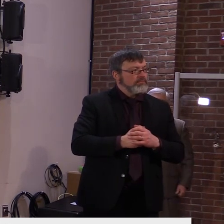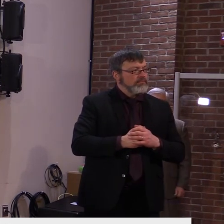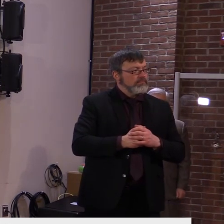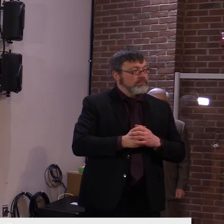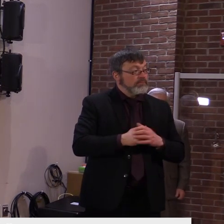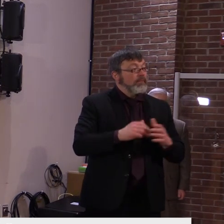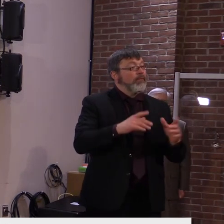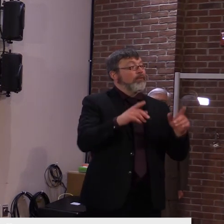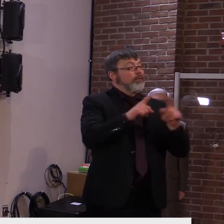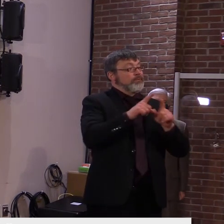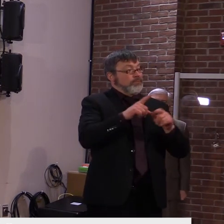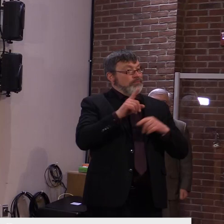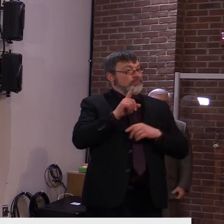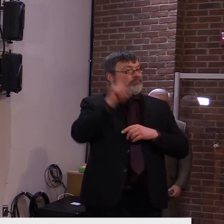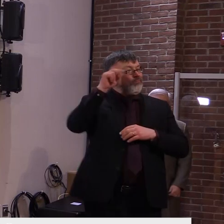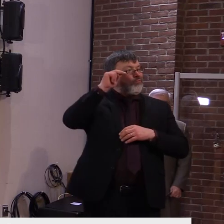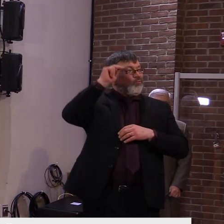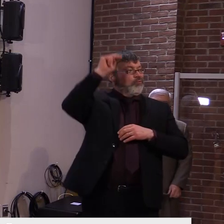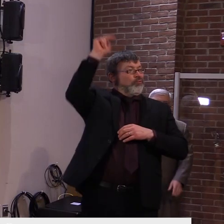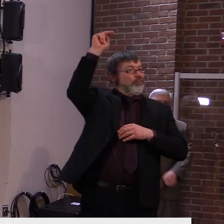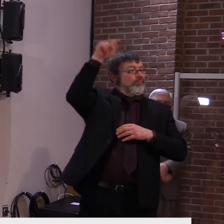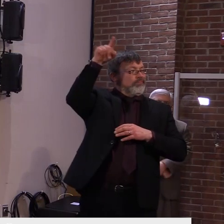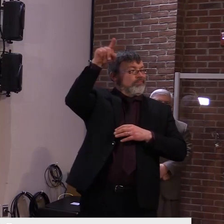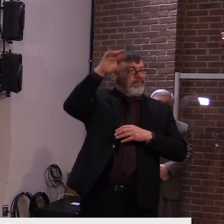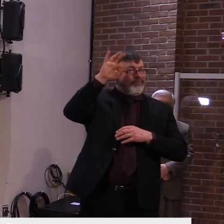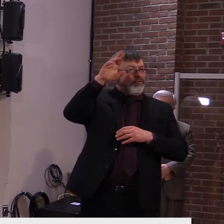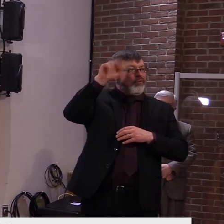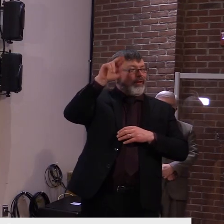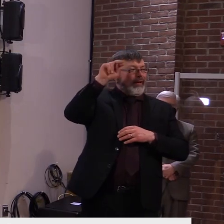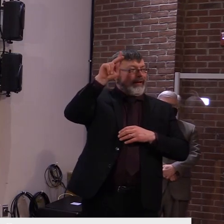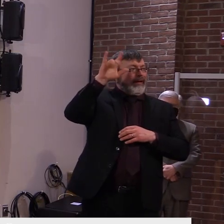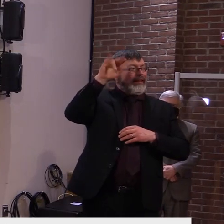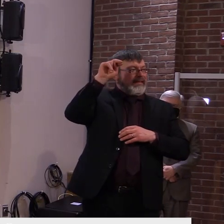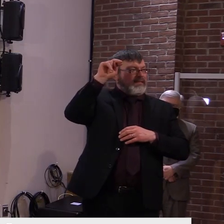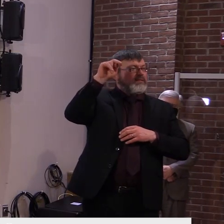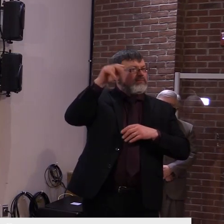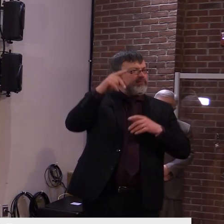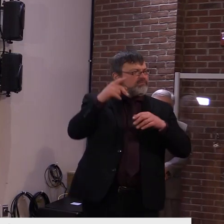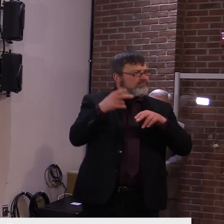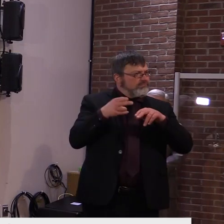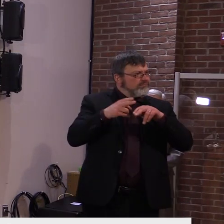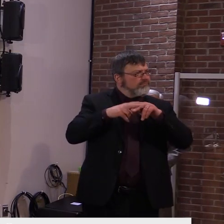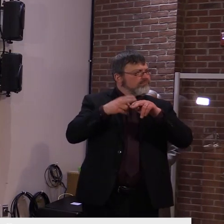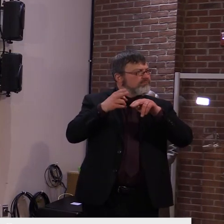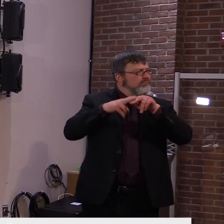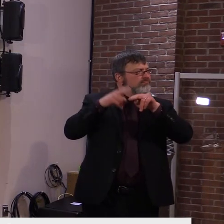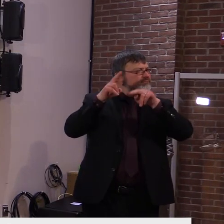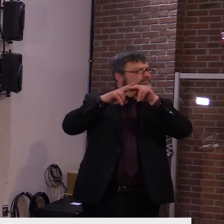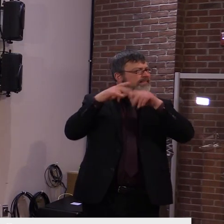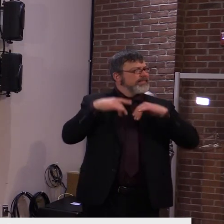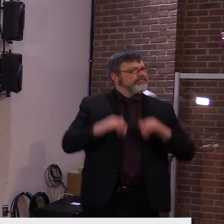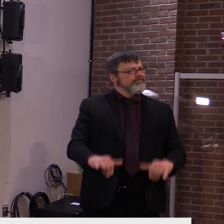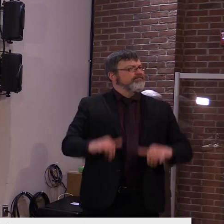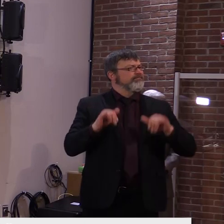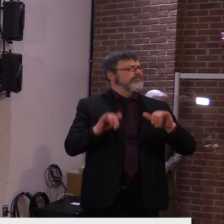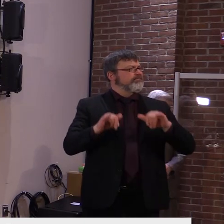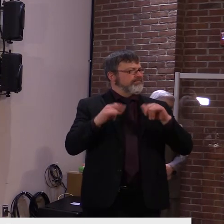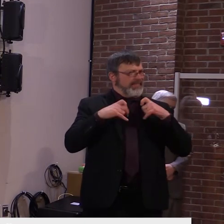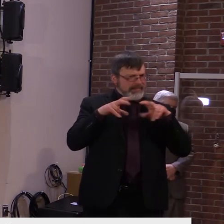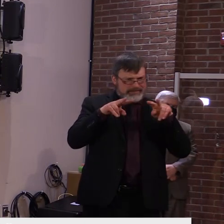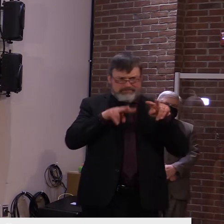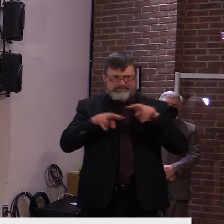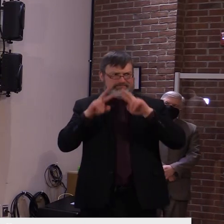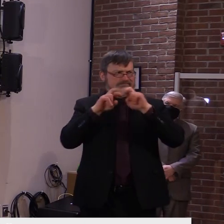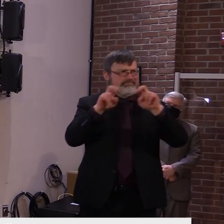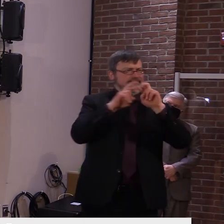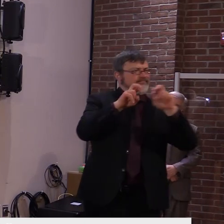the Missisquoi Valley Rescue. And I've mentioned previously that our numbers in testing were